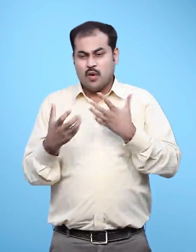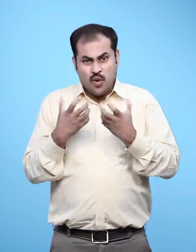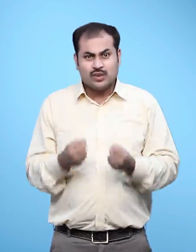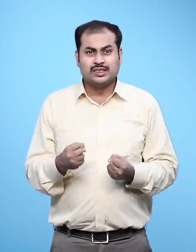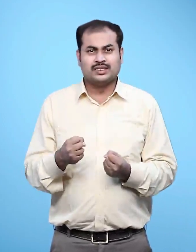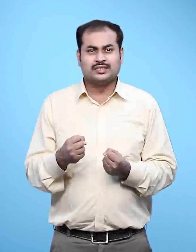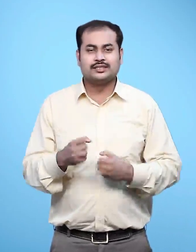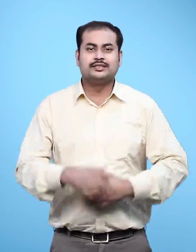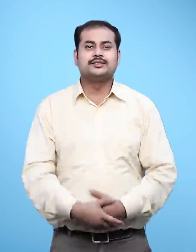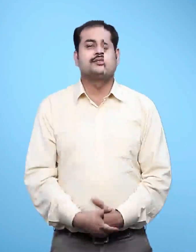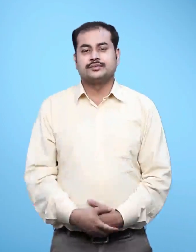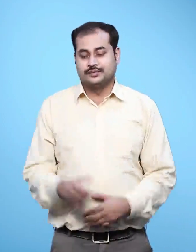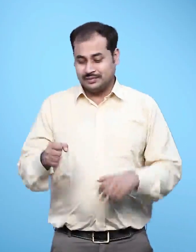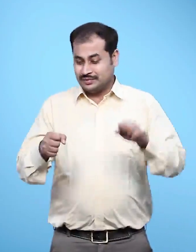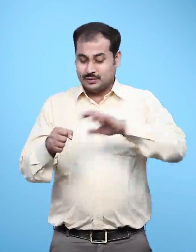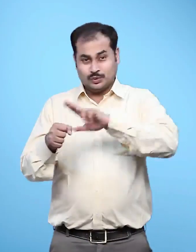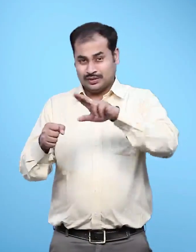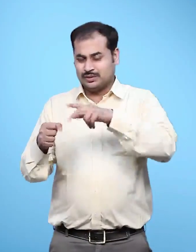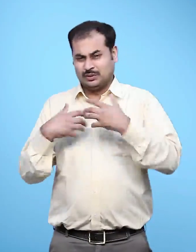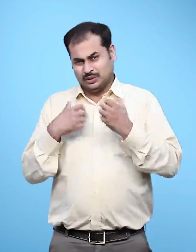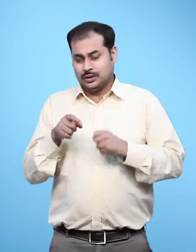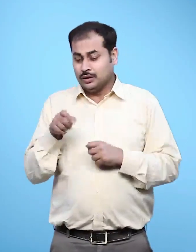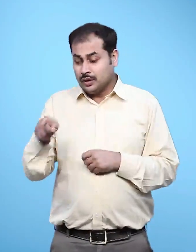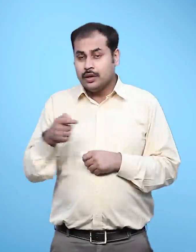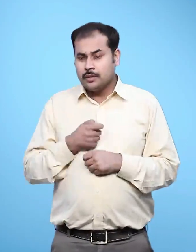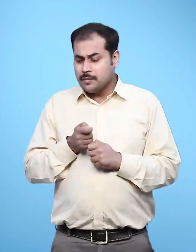Shabnam to How much does she need to pay?